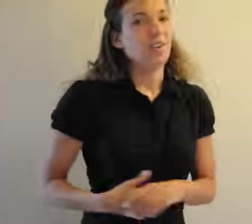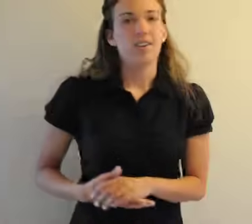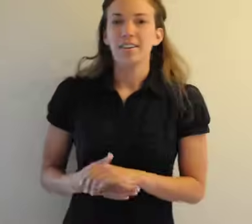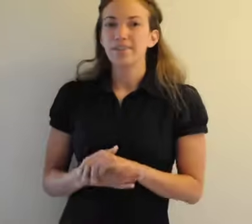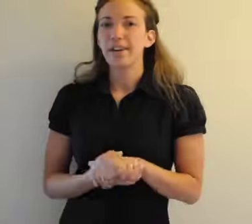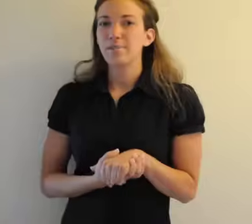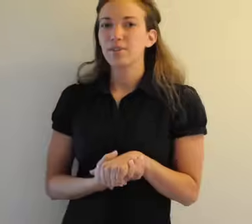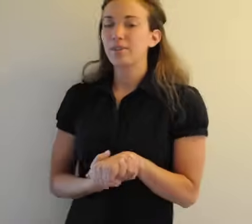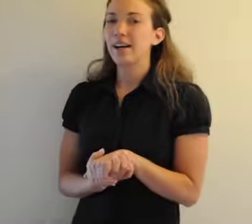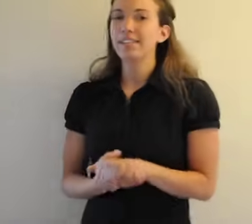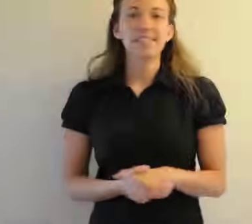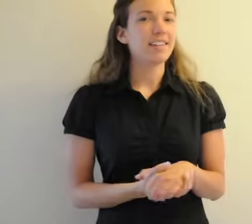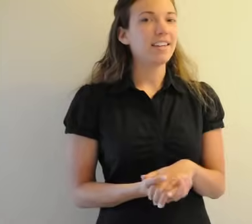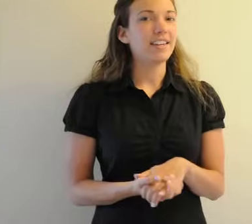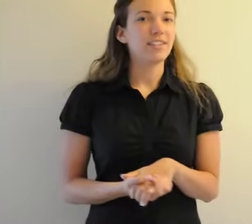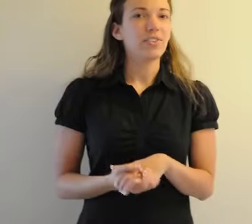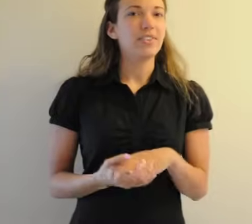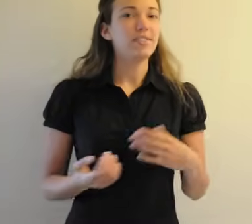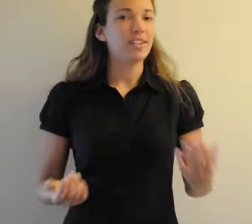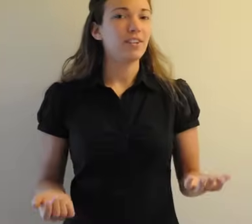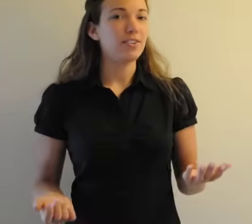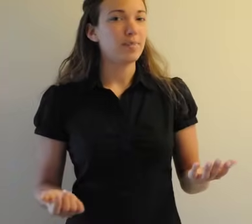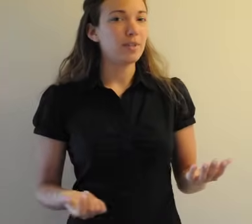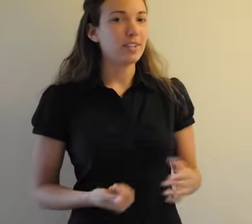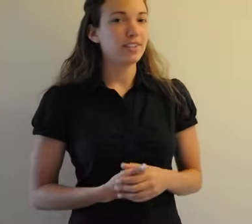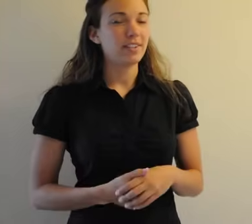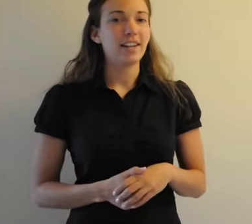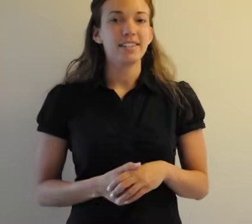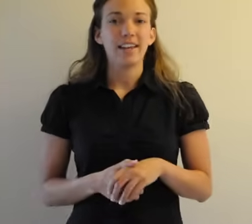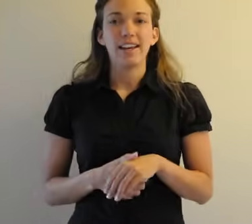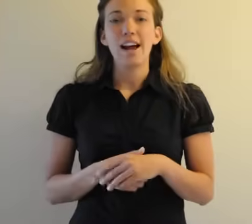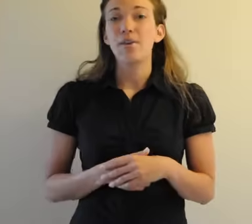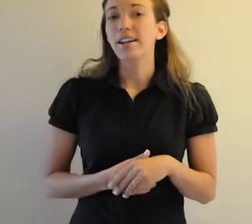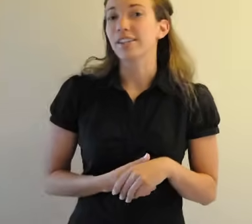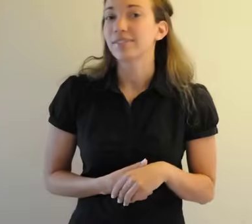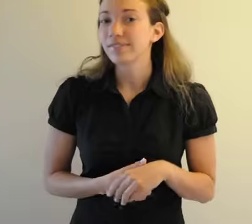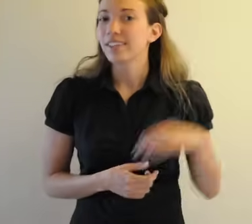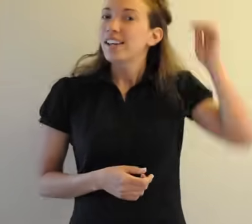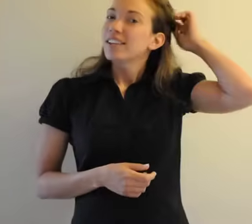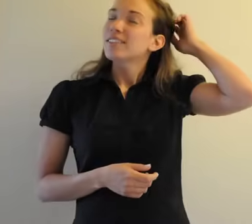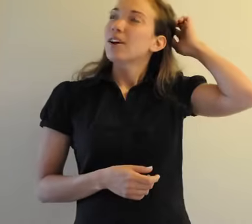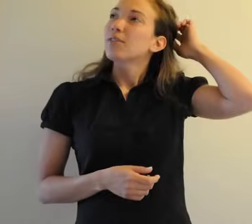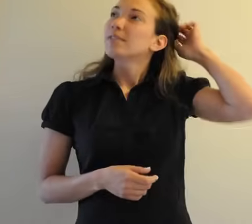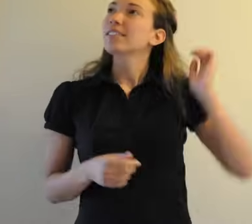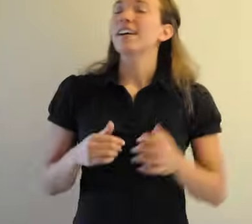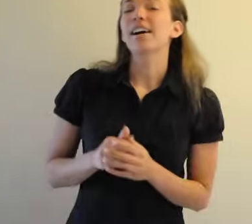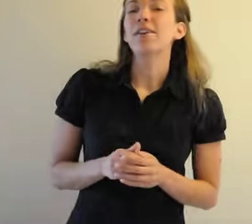Alright, we got more requests, and so this video, somebody wants to learn how to say, how are you? So, to sign how are